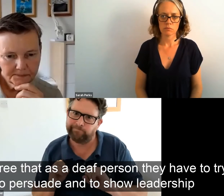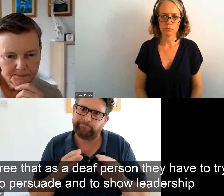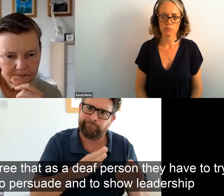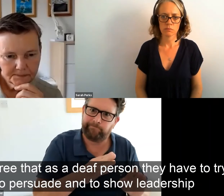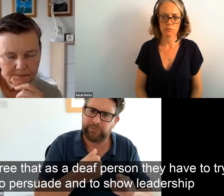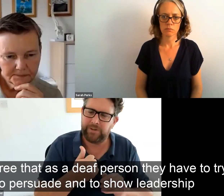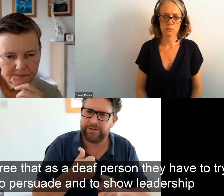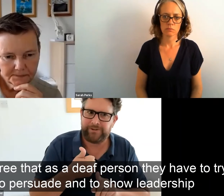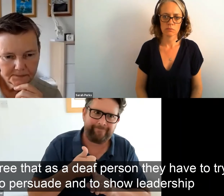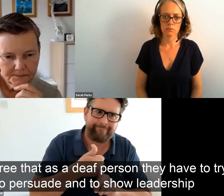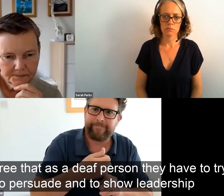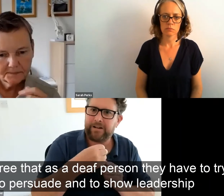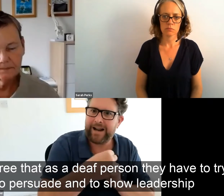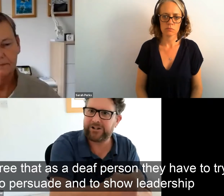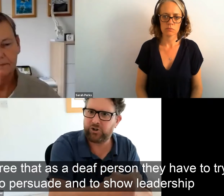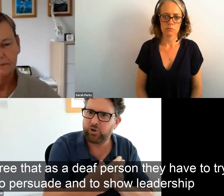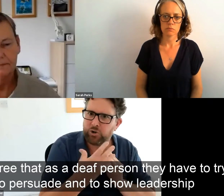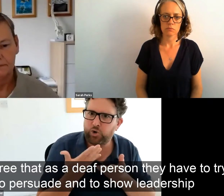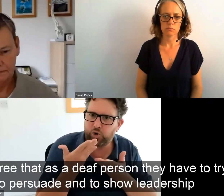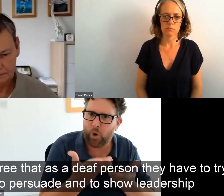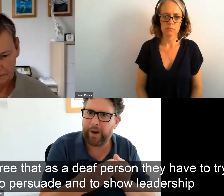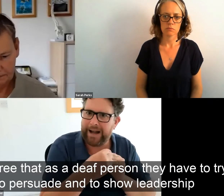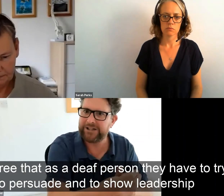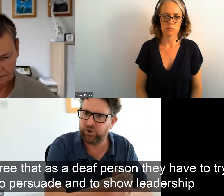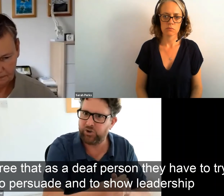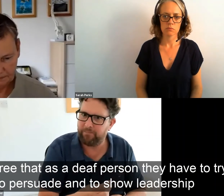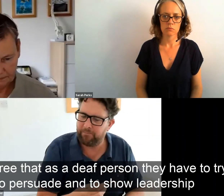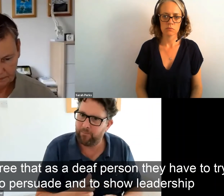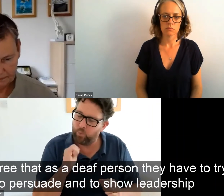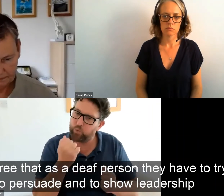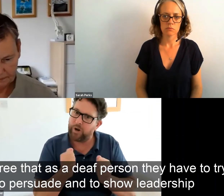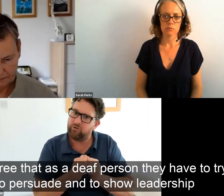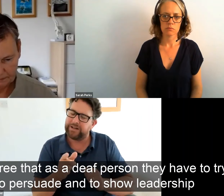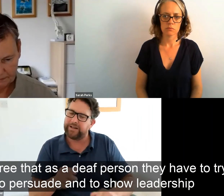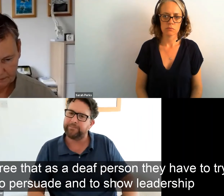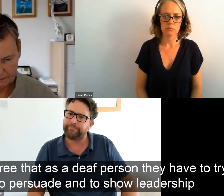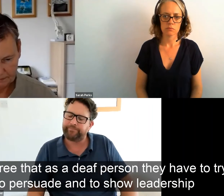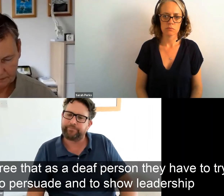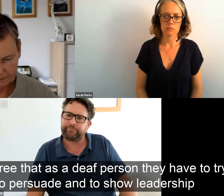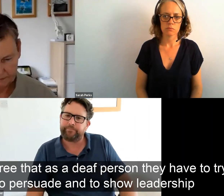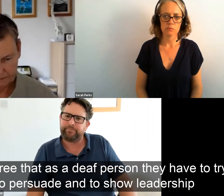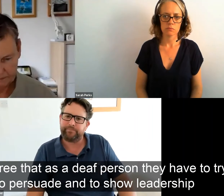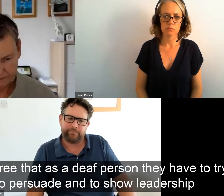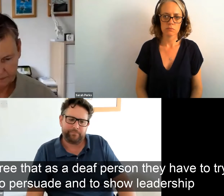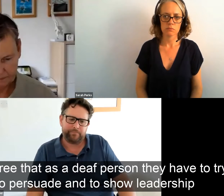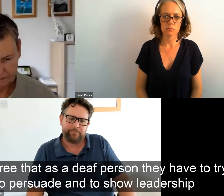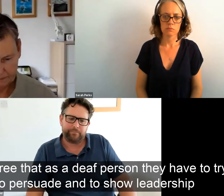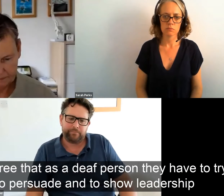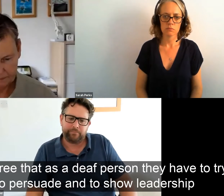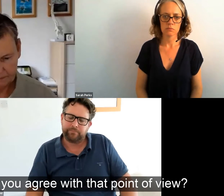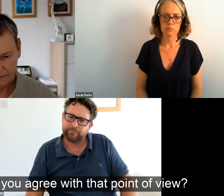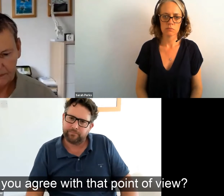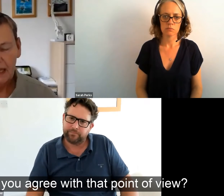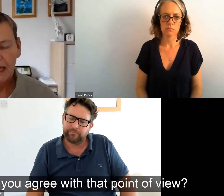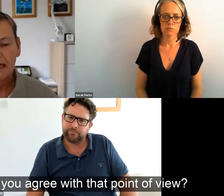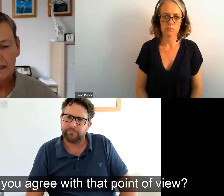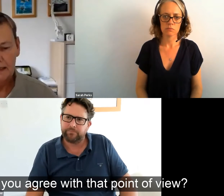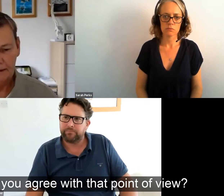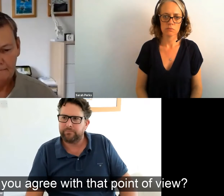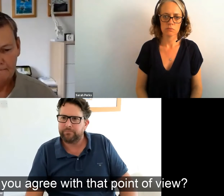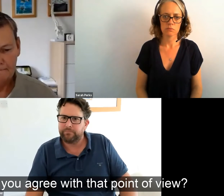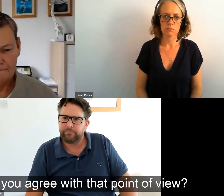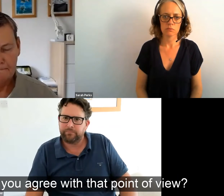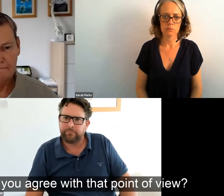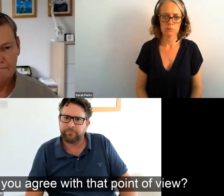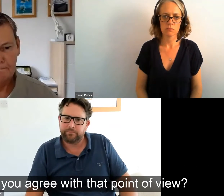person, they have to try harder to persuade and to show leadership? Would you agree with